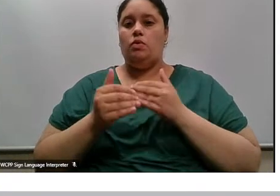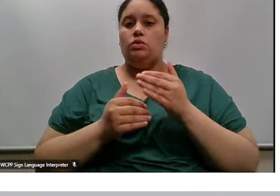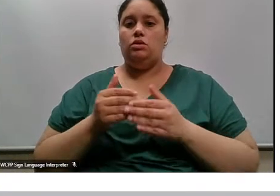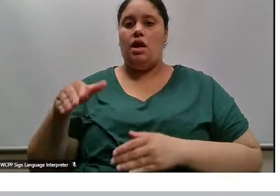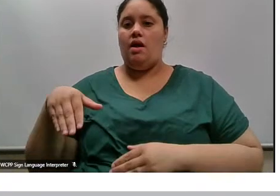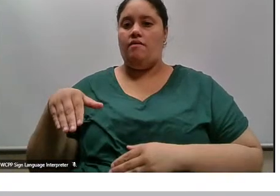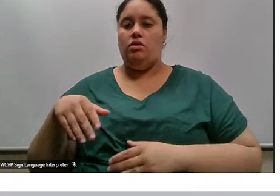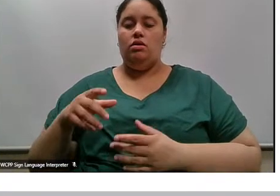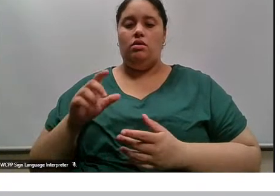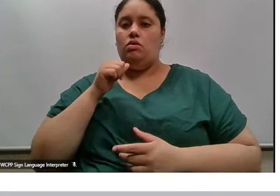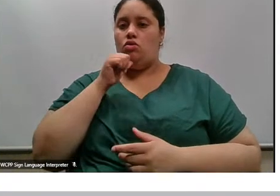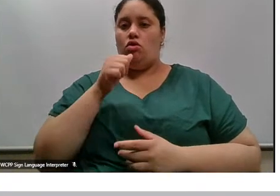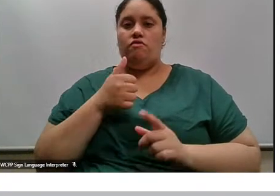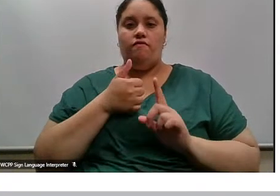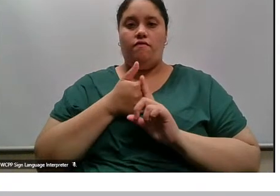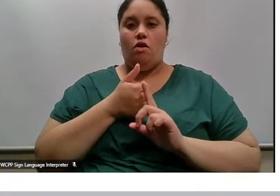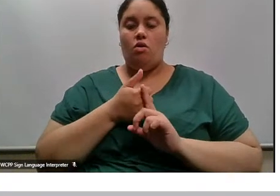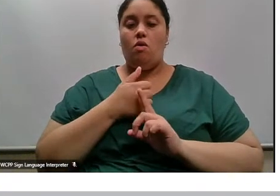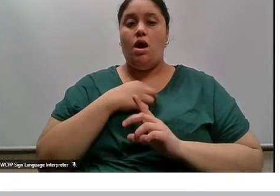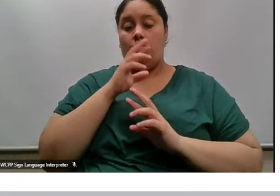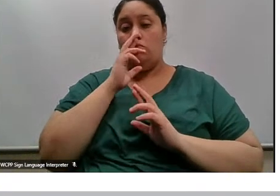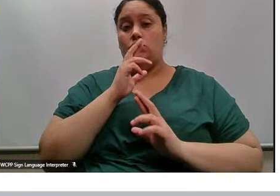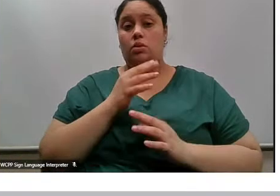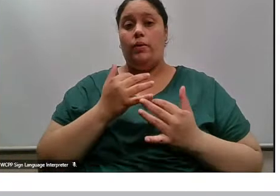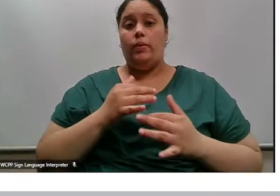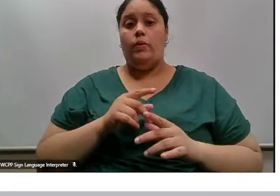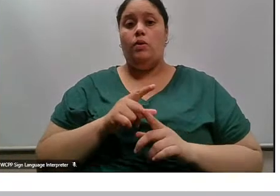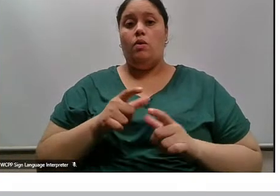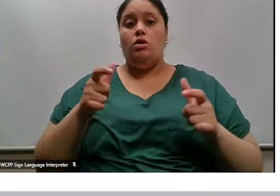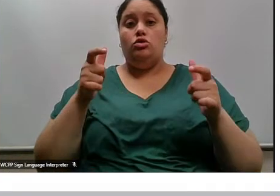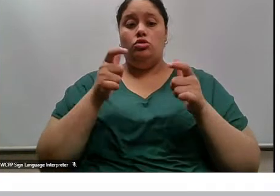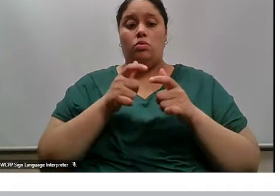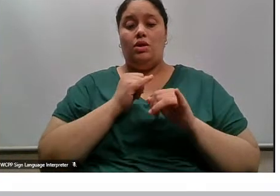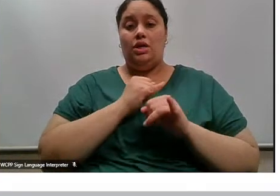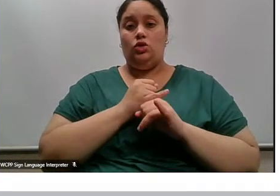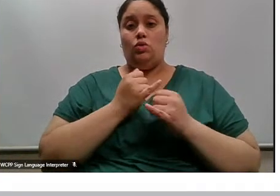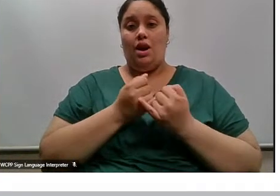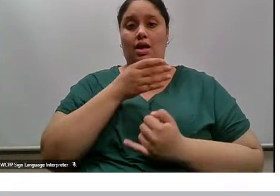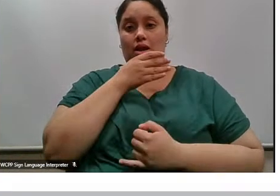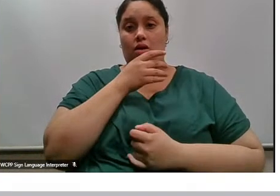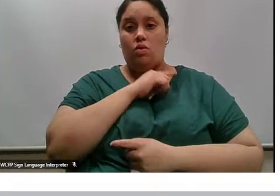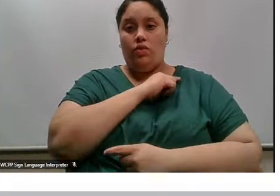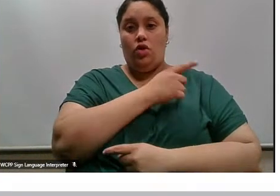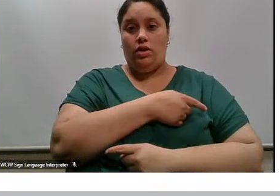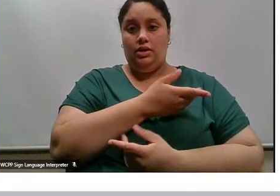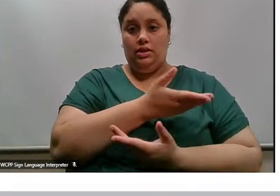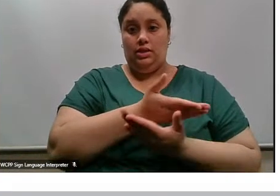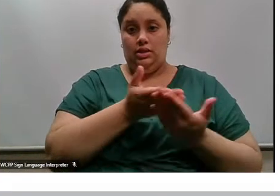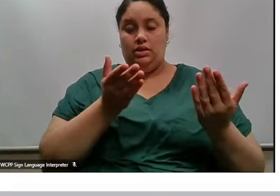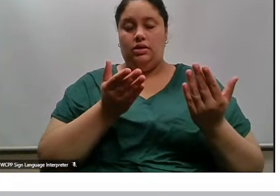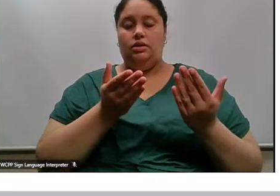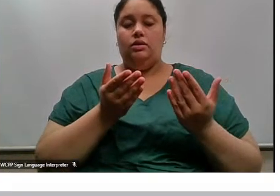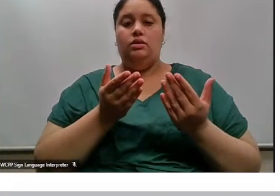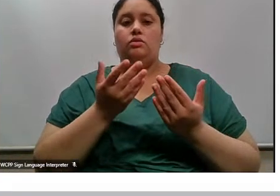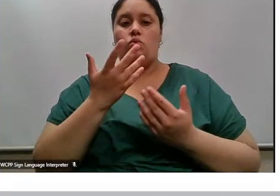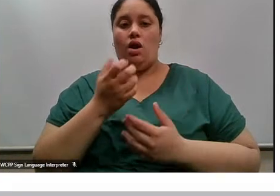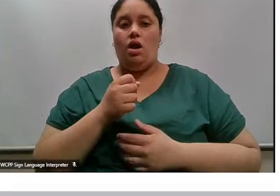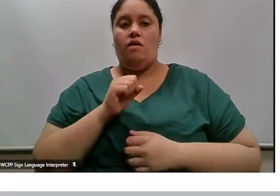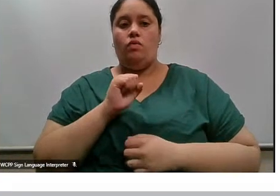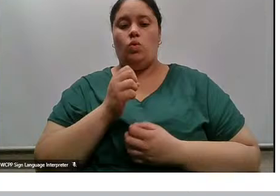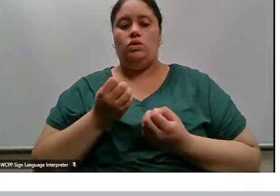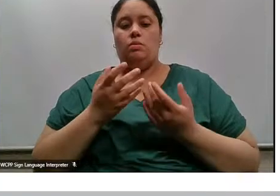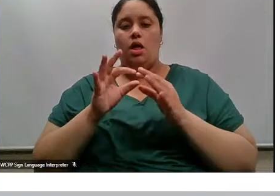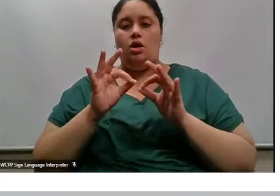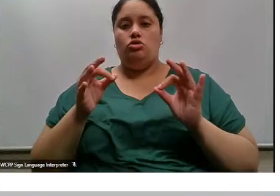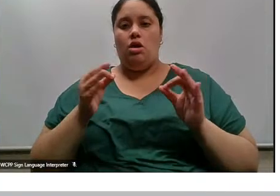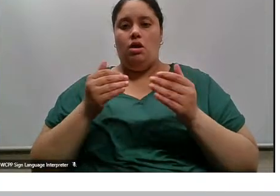great respect for the fact that in a relatively small entity like the Liquor Authority, to have your supply chain